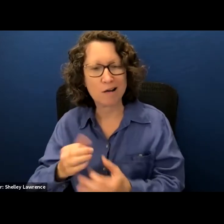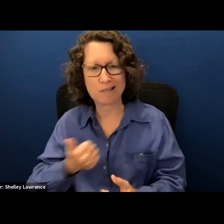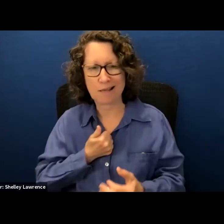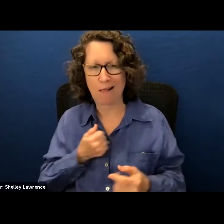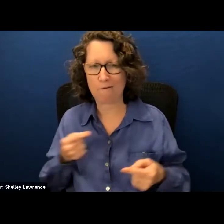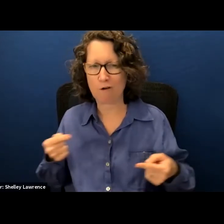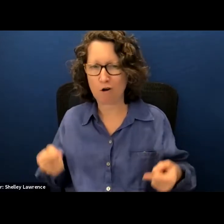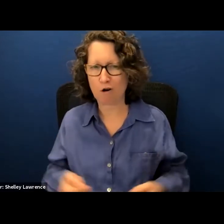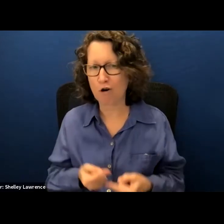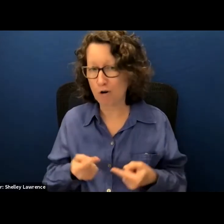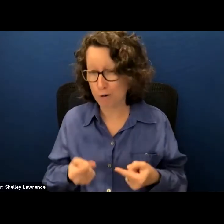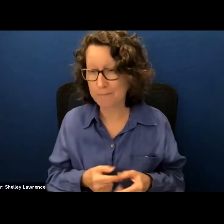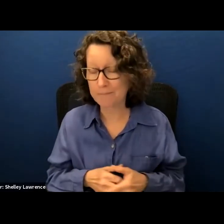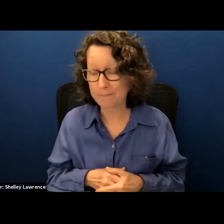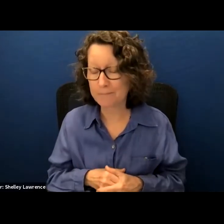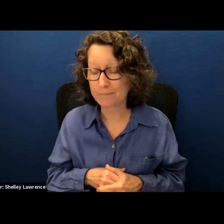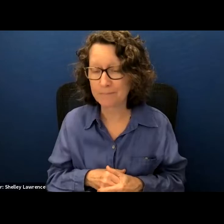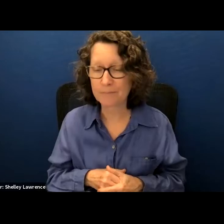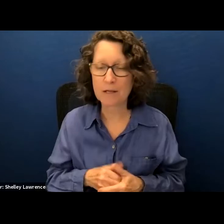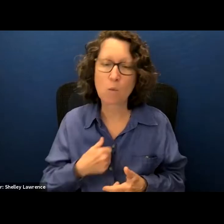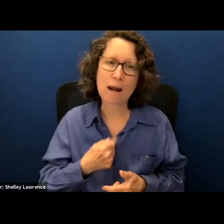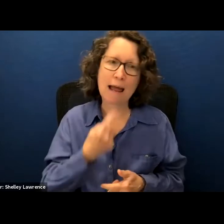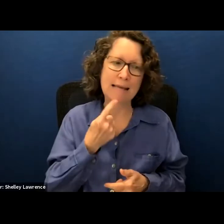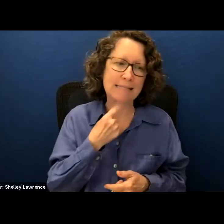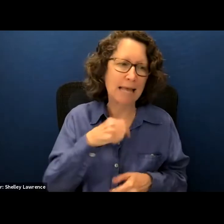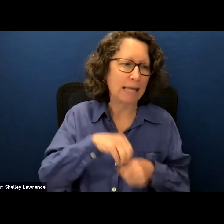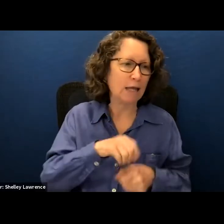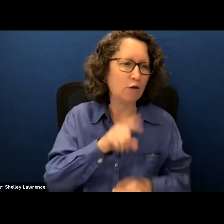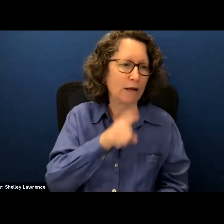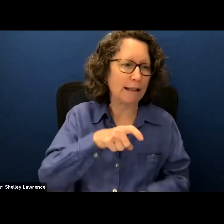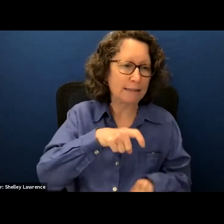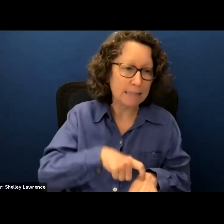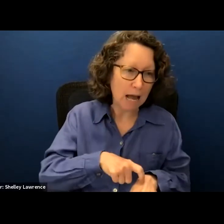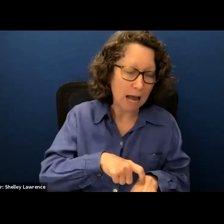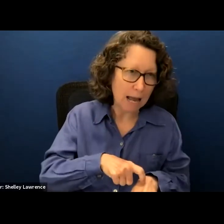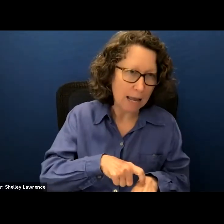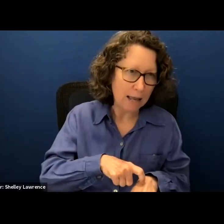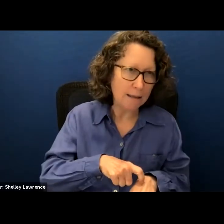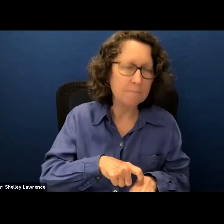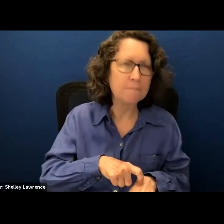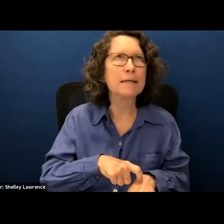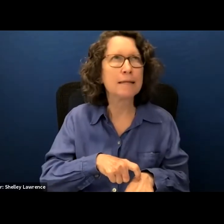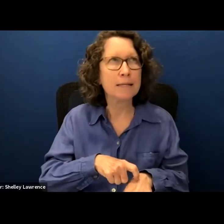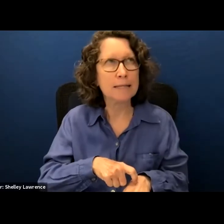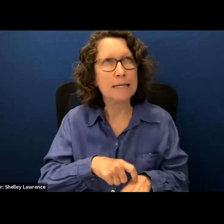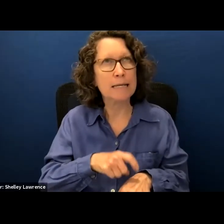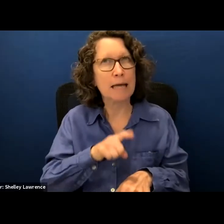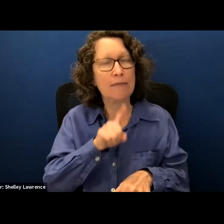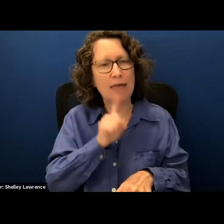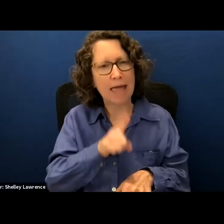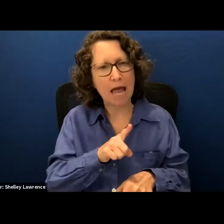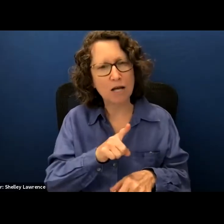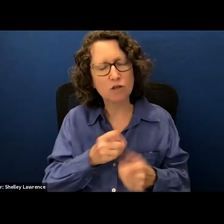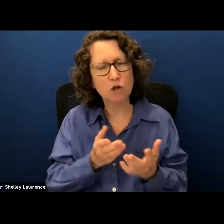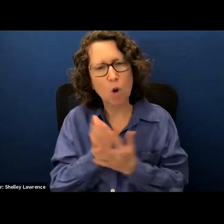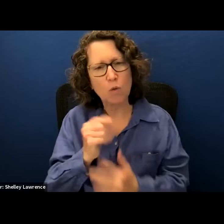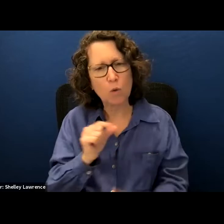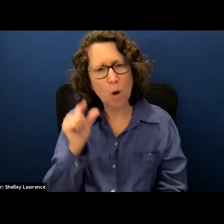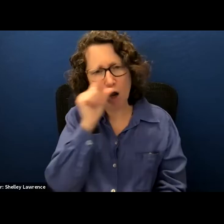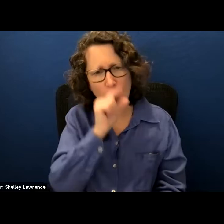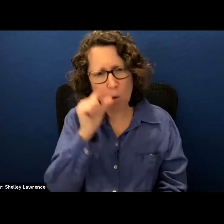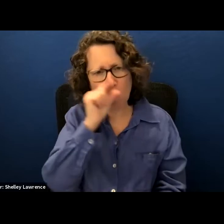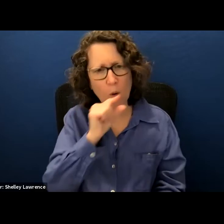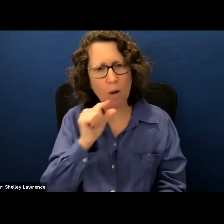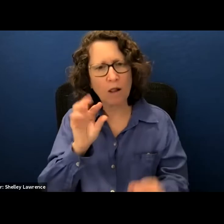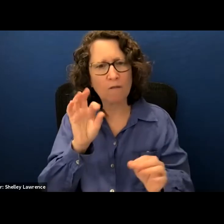self-harm. And so when I say in real time, they actually take it through a Google